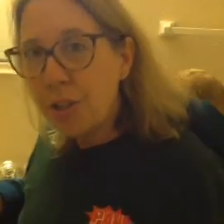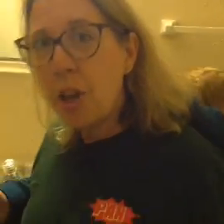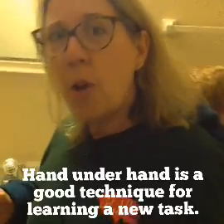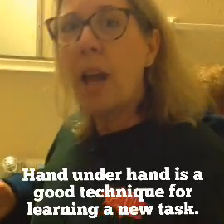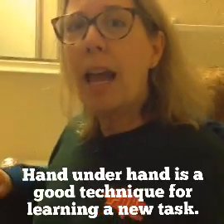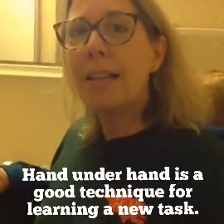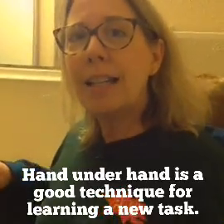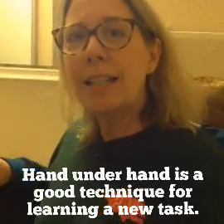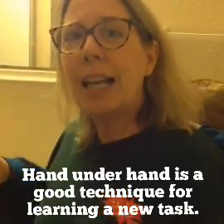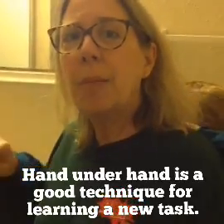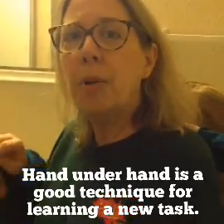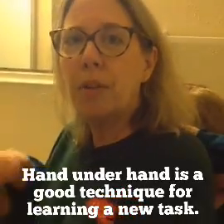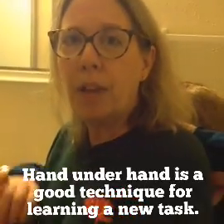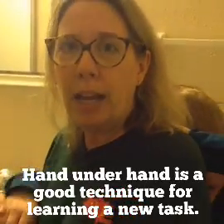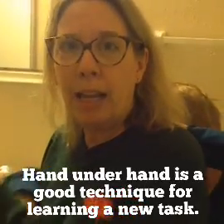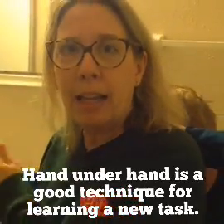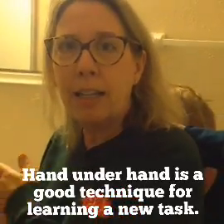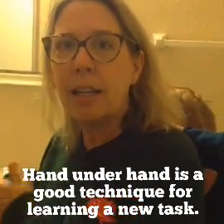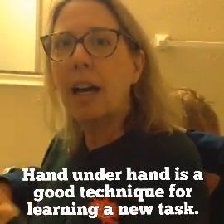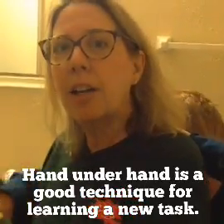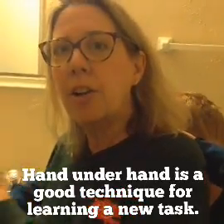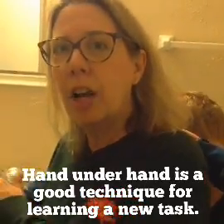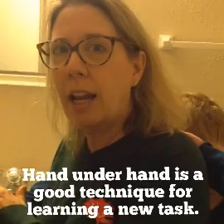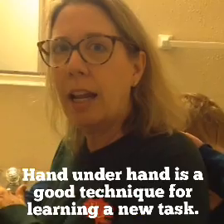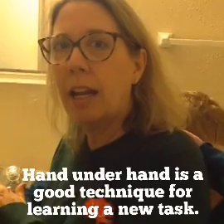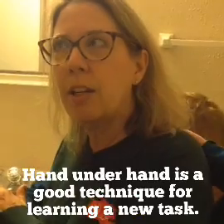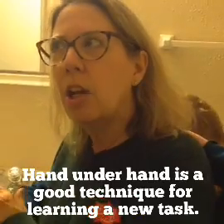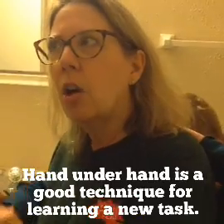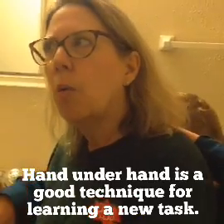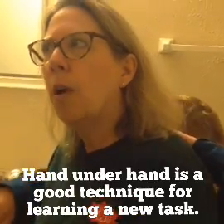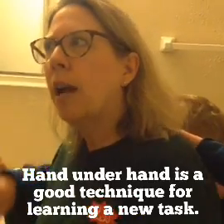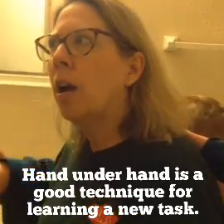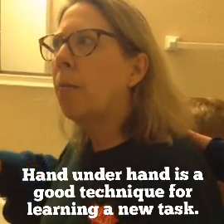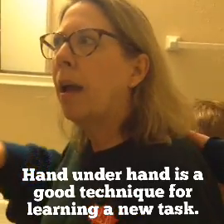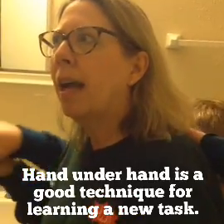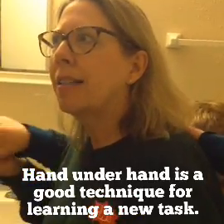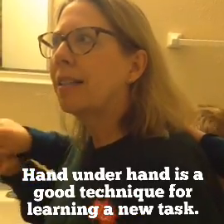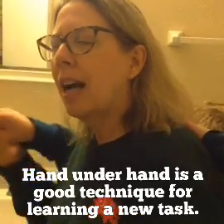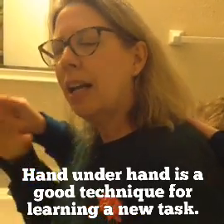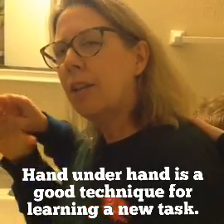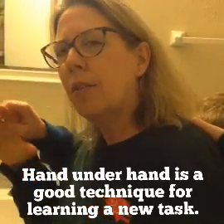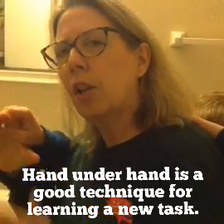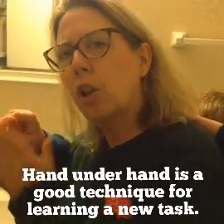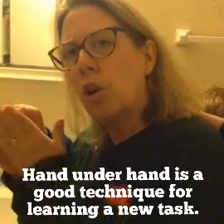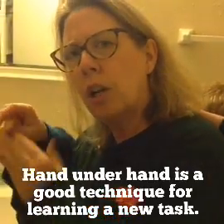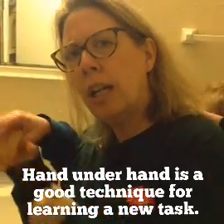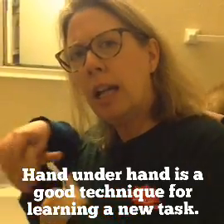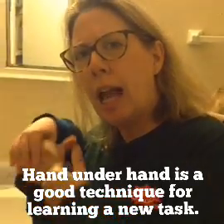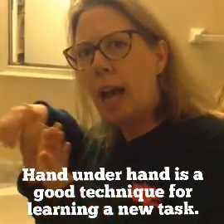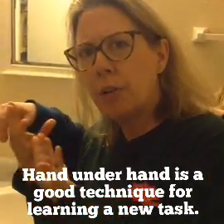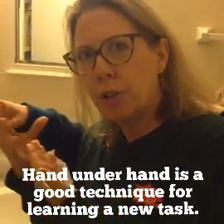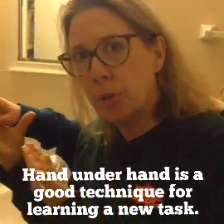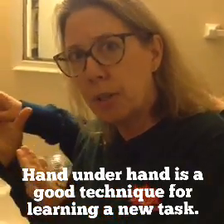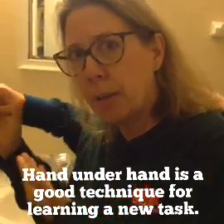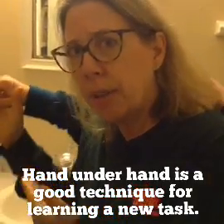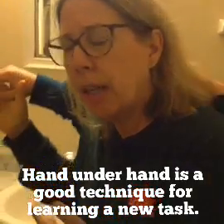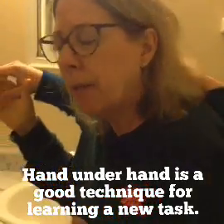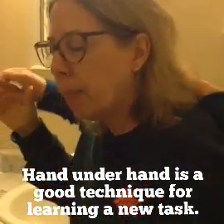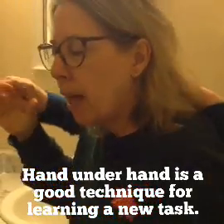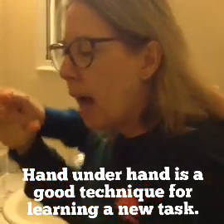So as an example of hand under hand, where Max is kind of learning how to do something, I